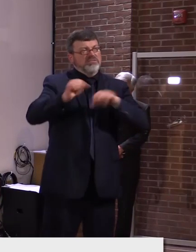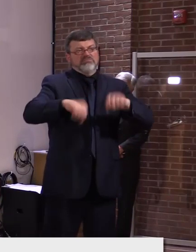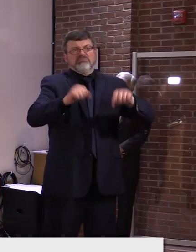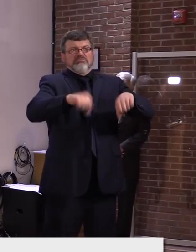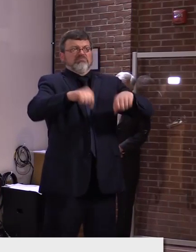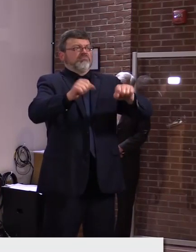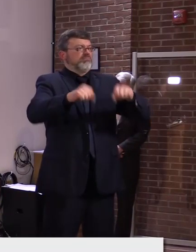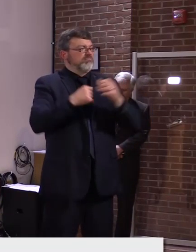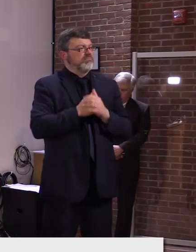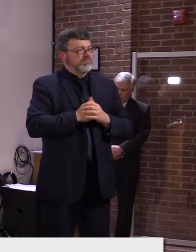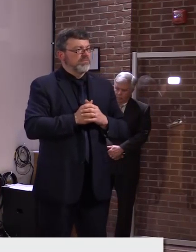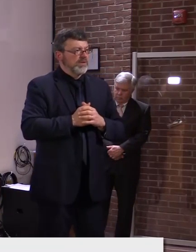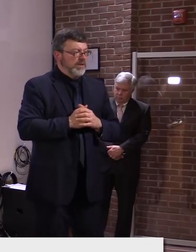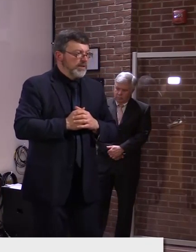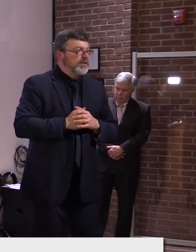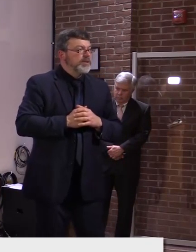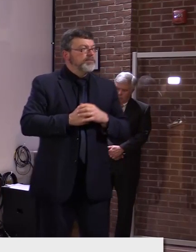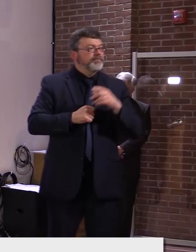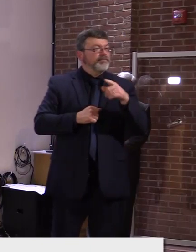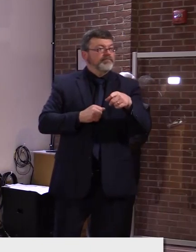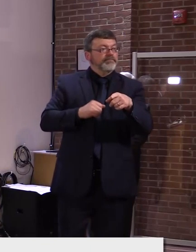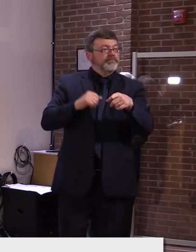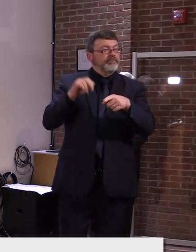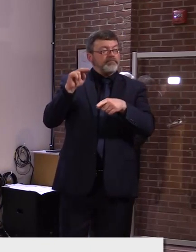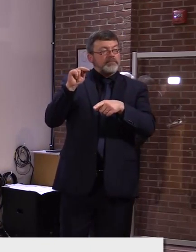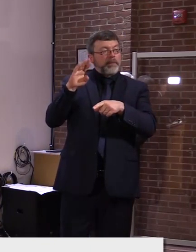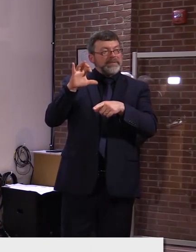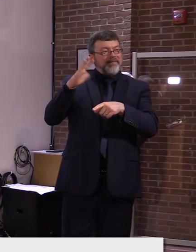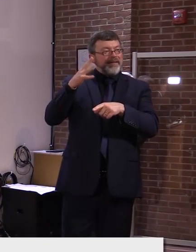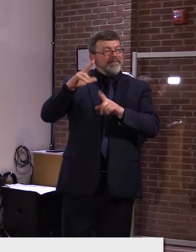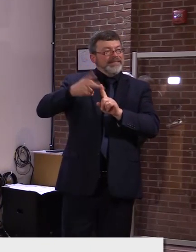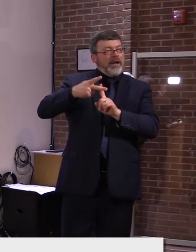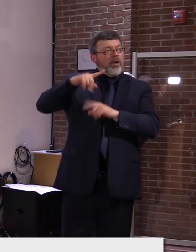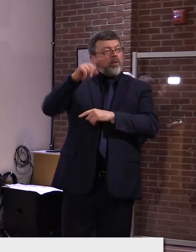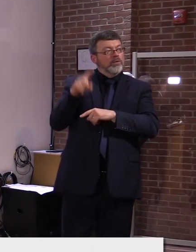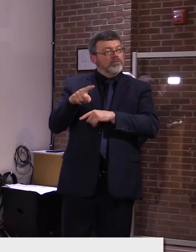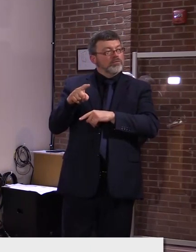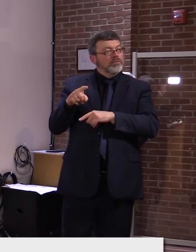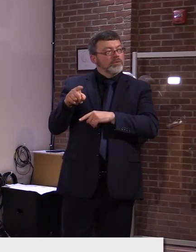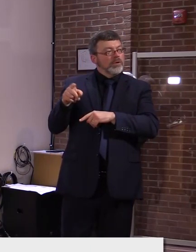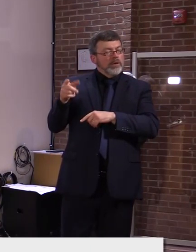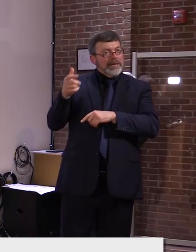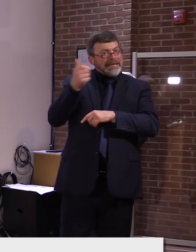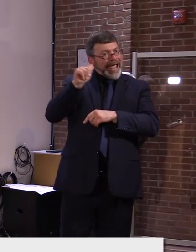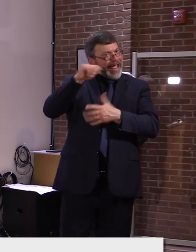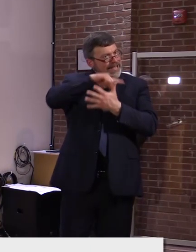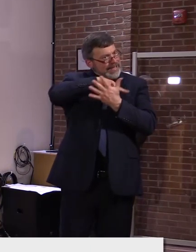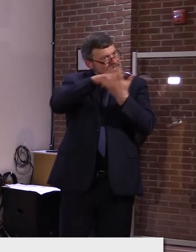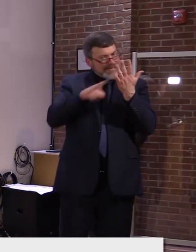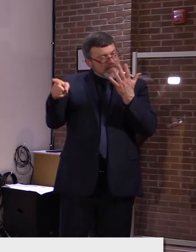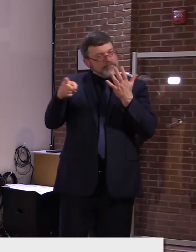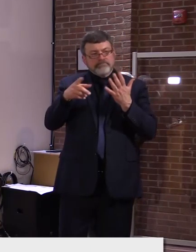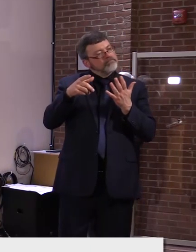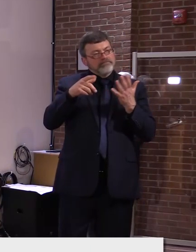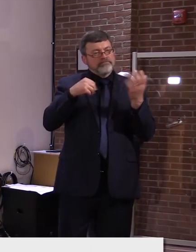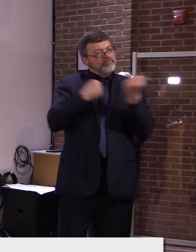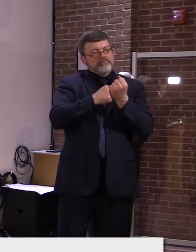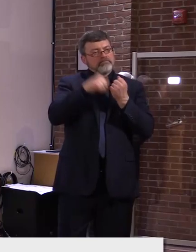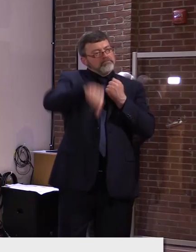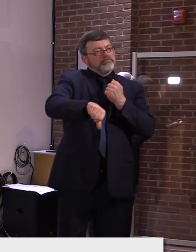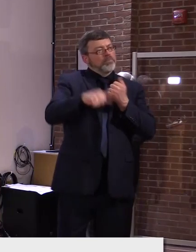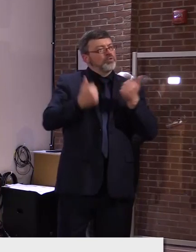All right. Is there anything coming your way that you can't support? I don't know